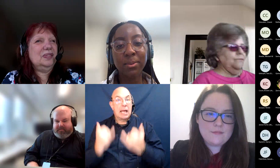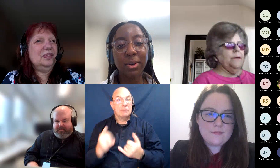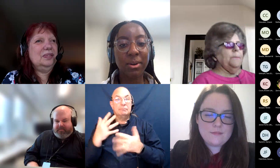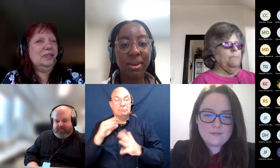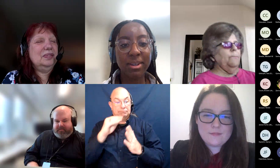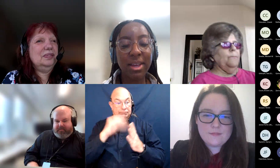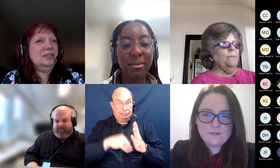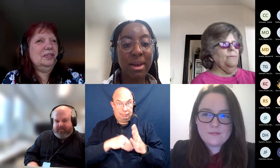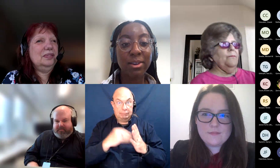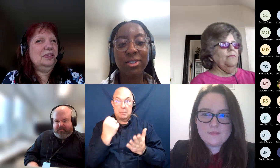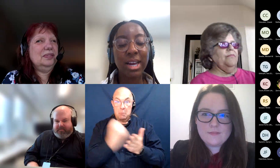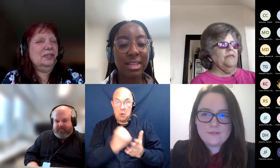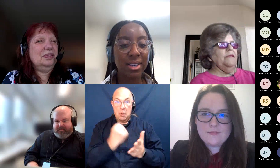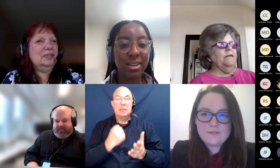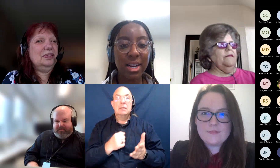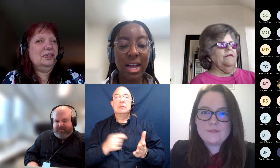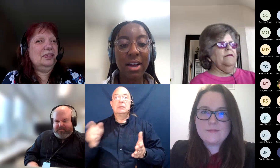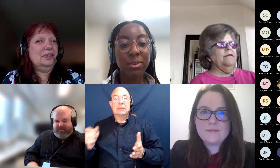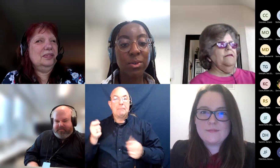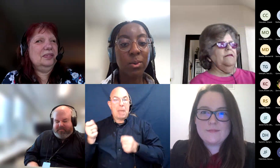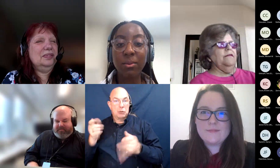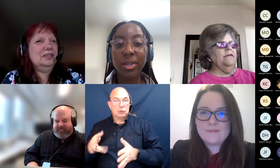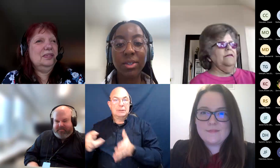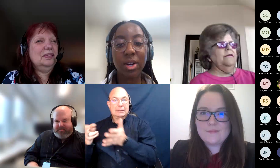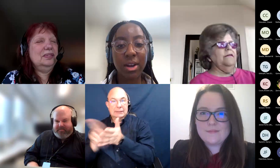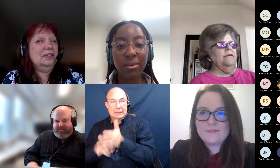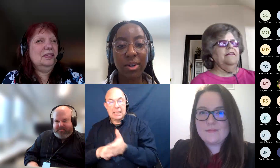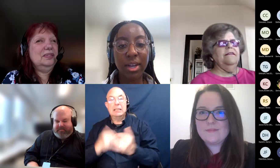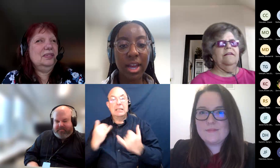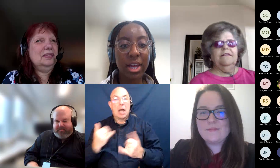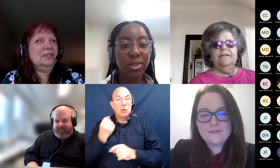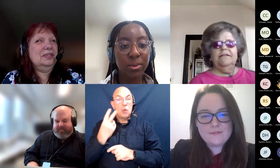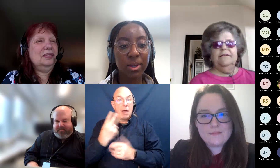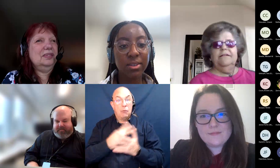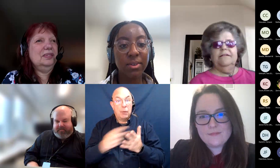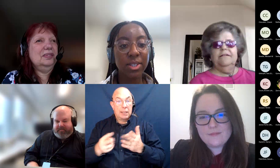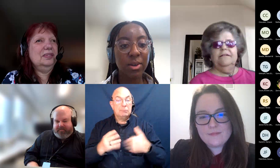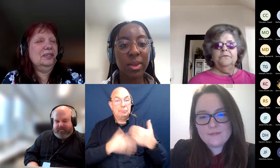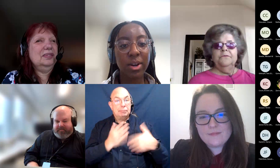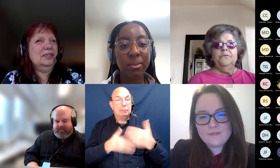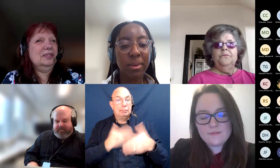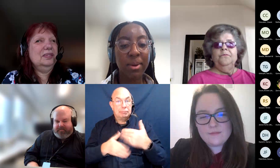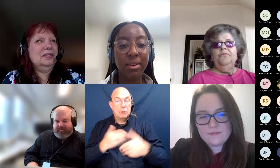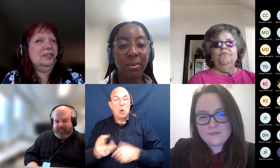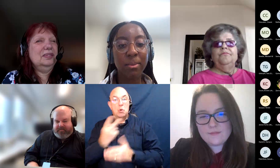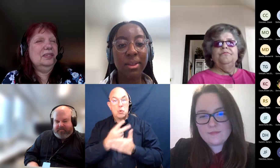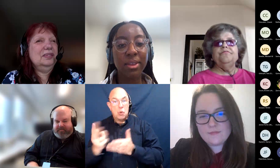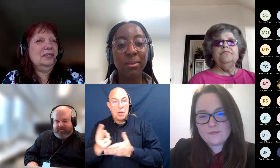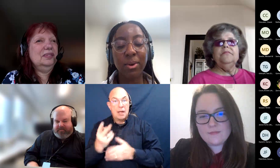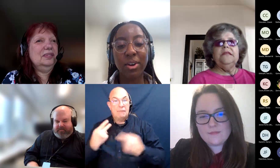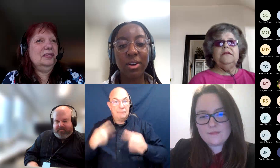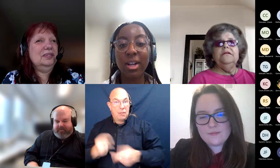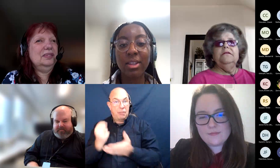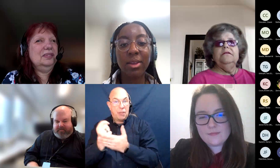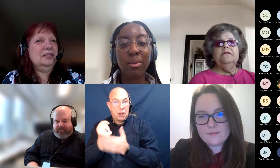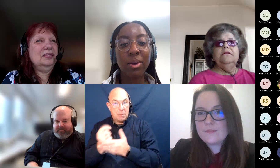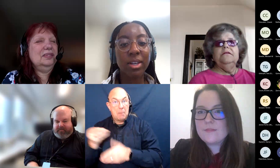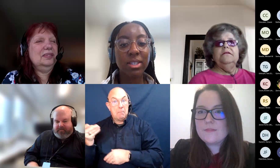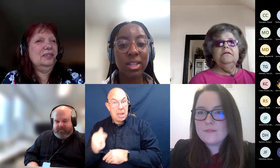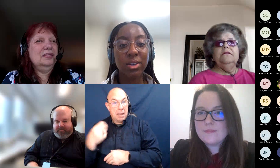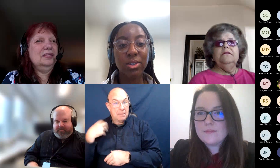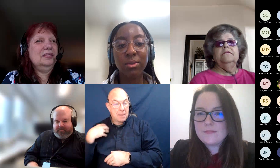the passport agreement and the manager signs it. After 12 weeks of recovery and 2 weeks of physiotherapy paid for by the employer,